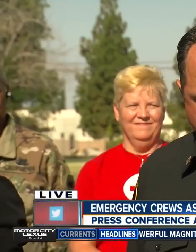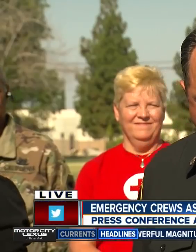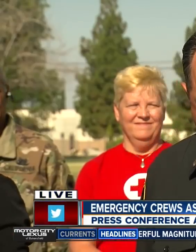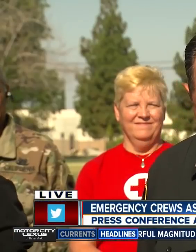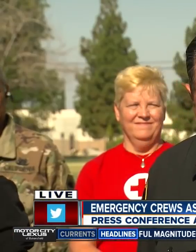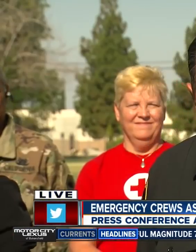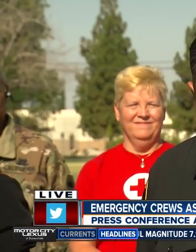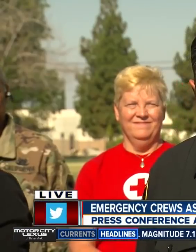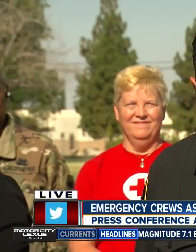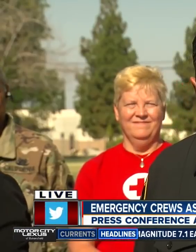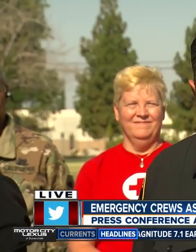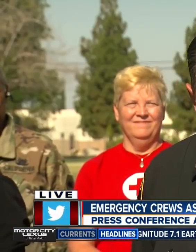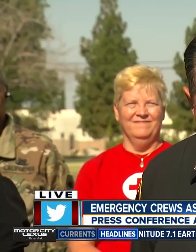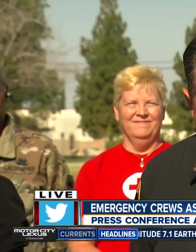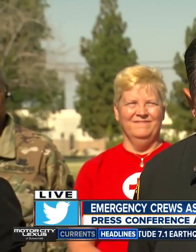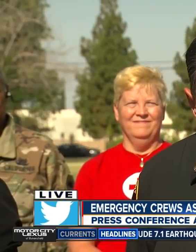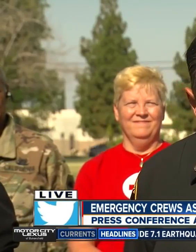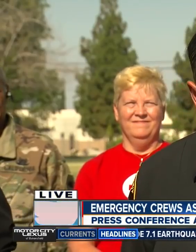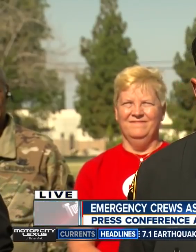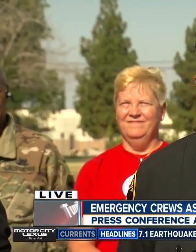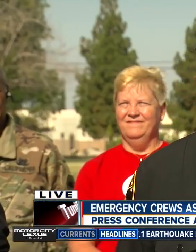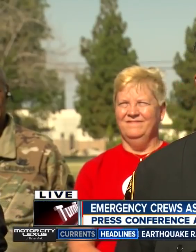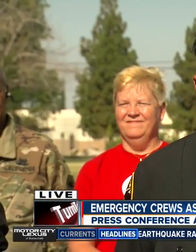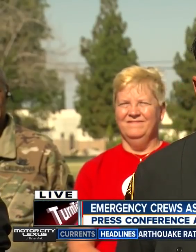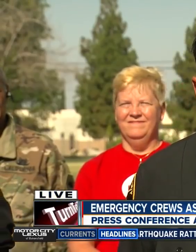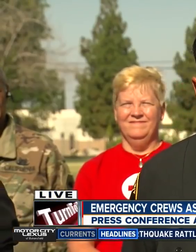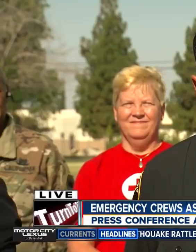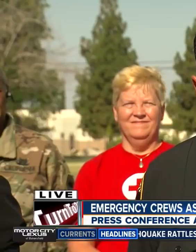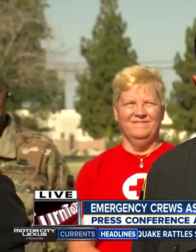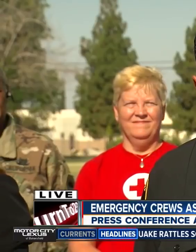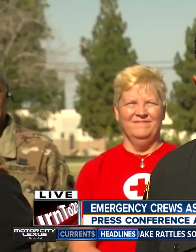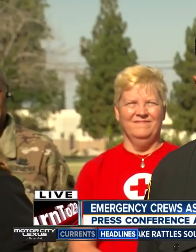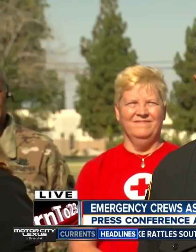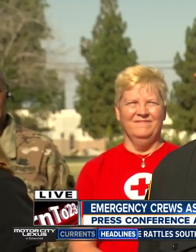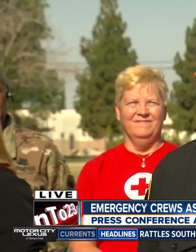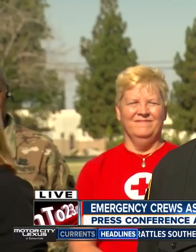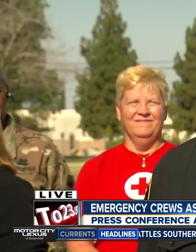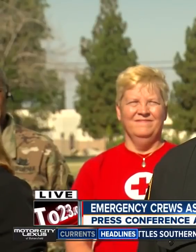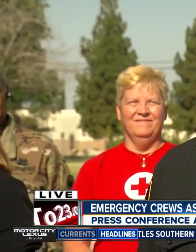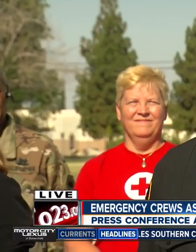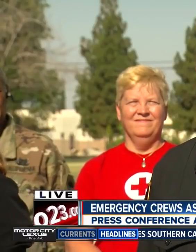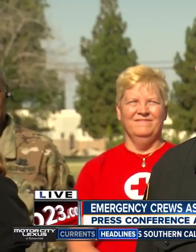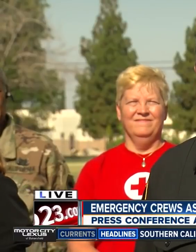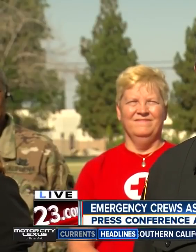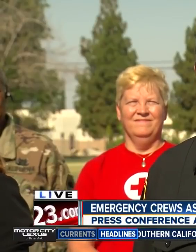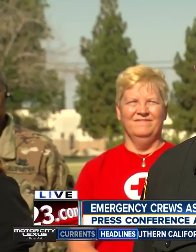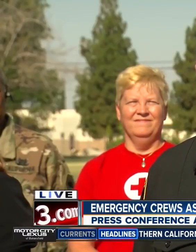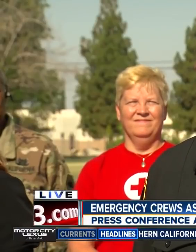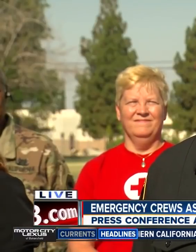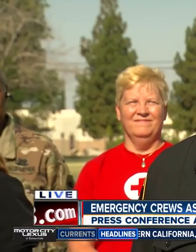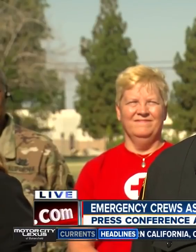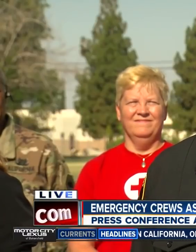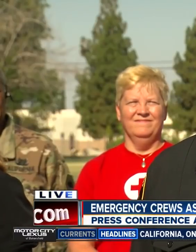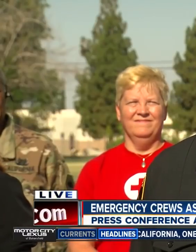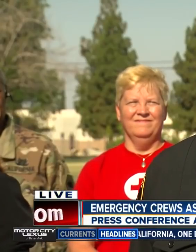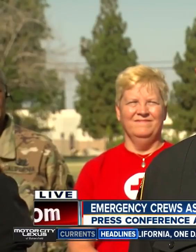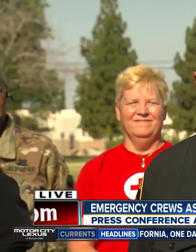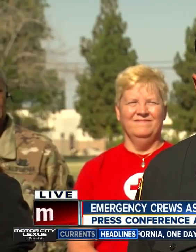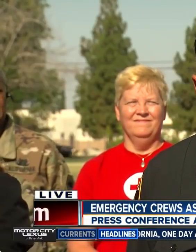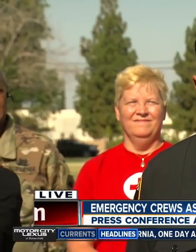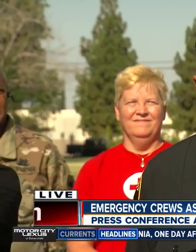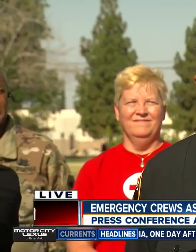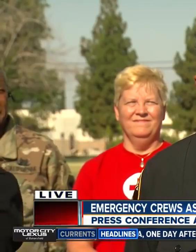say I would lean on the police chief and the IC, the unified command out there, to really answer that question. I haven't